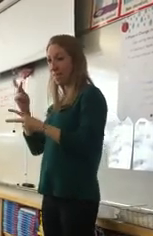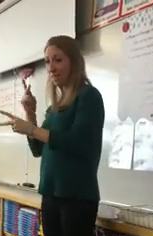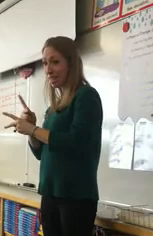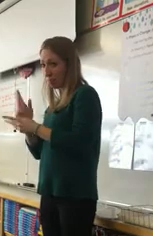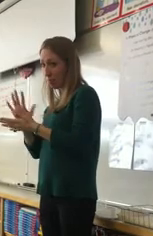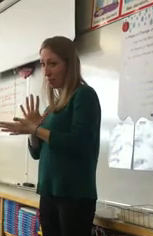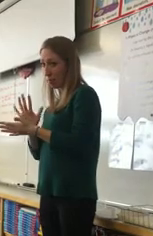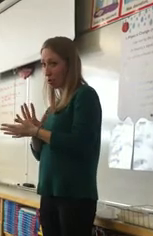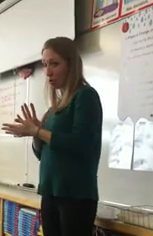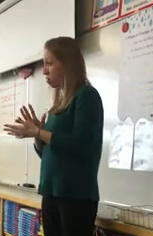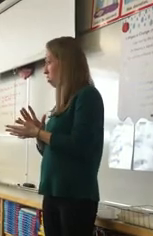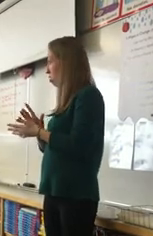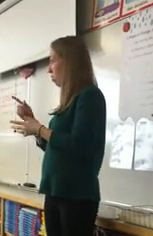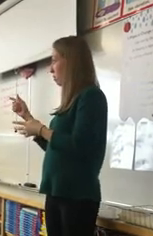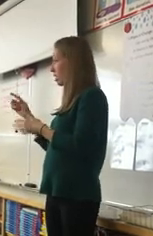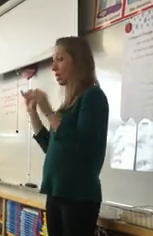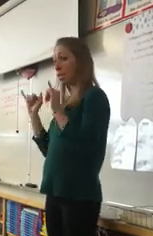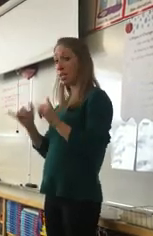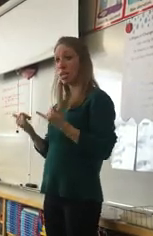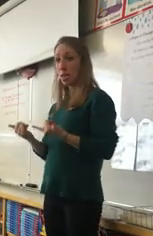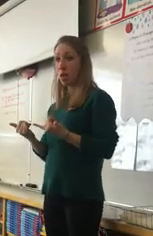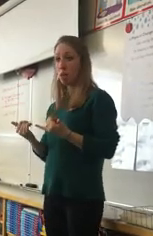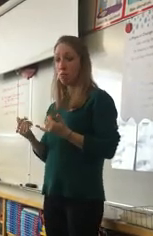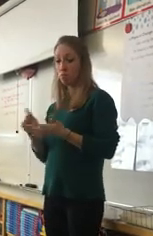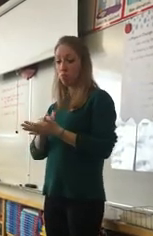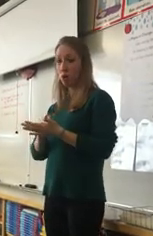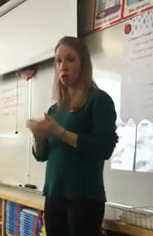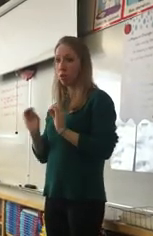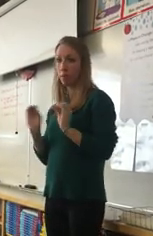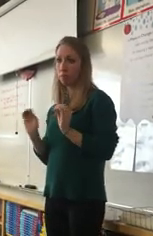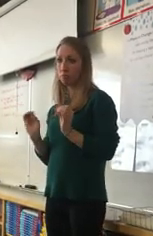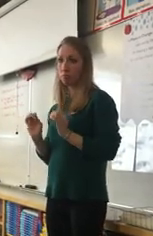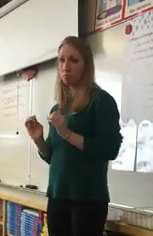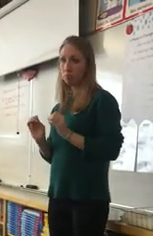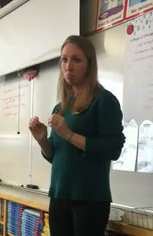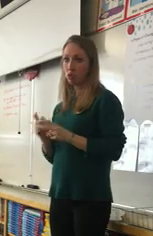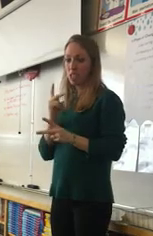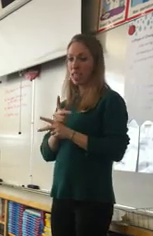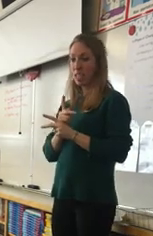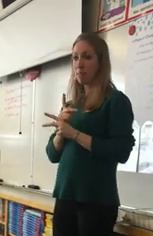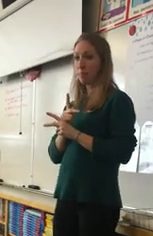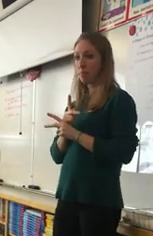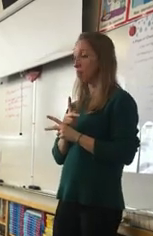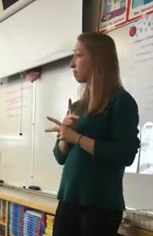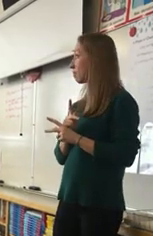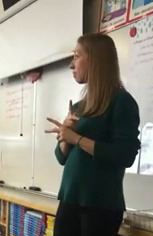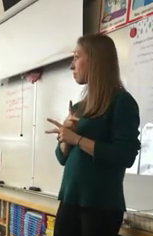today. What you can do is there is a Valentine logic puzzle on the back, okay? This